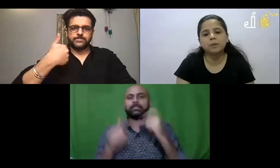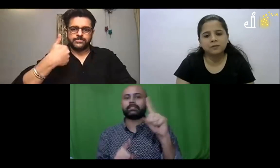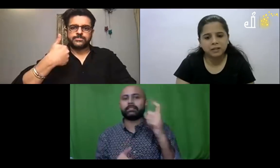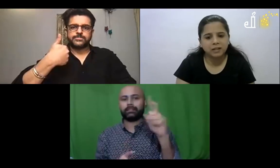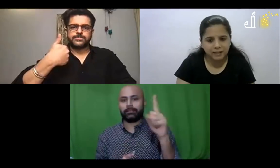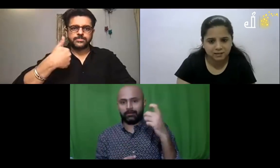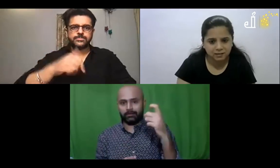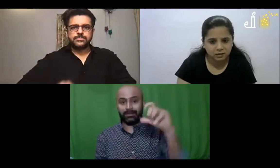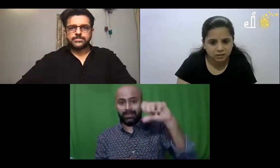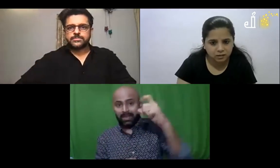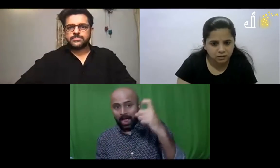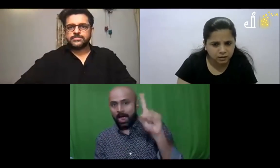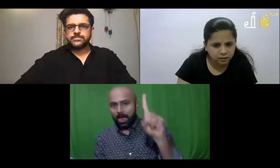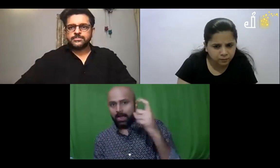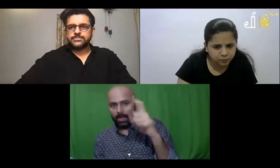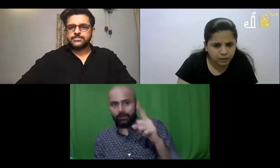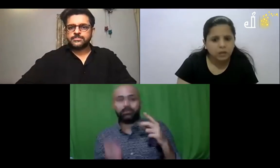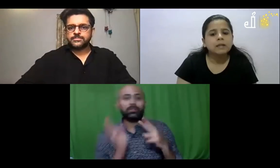90% people have said yes.